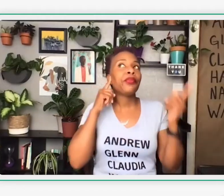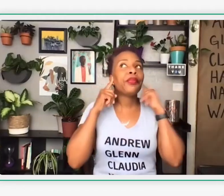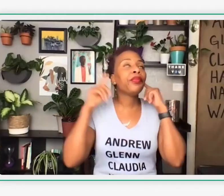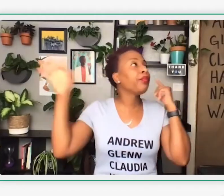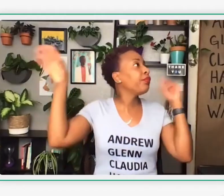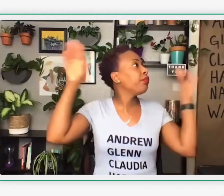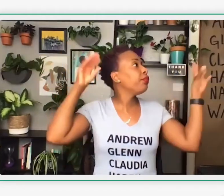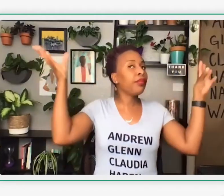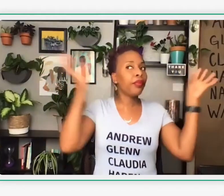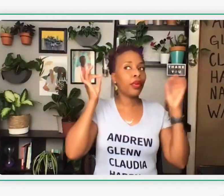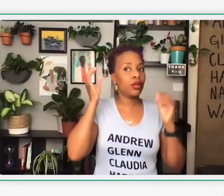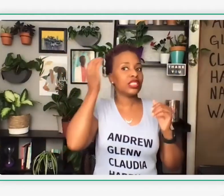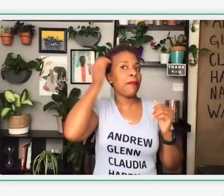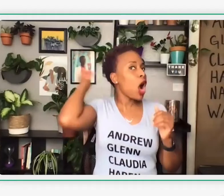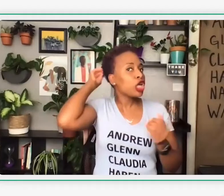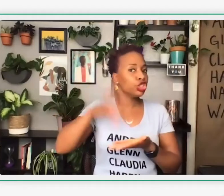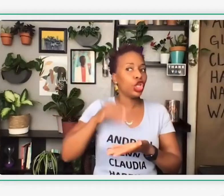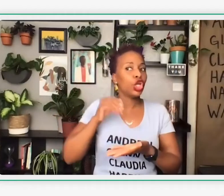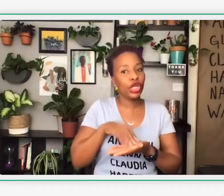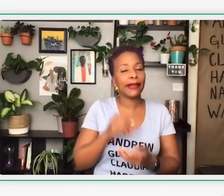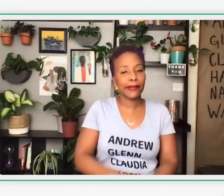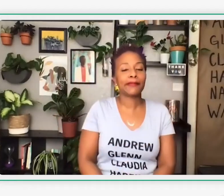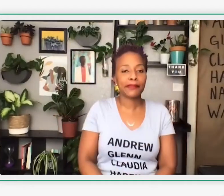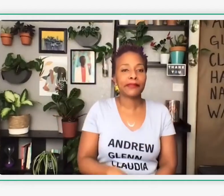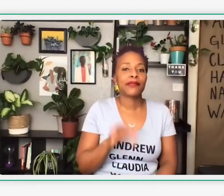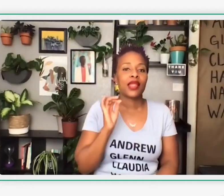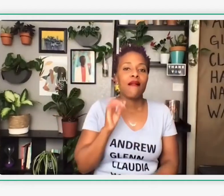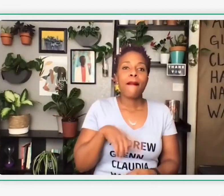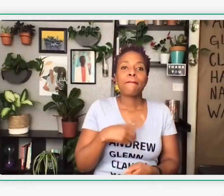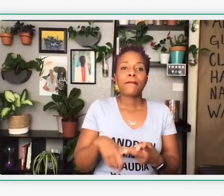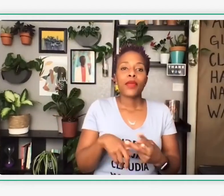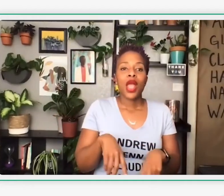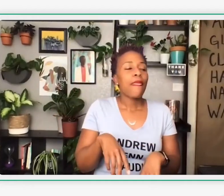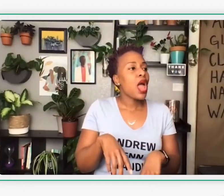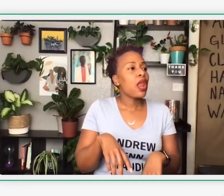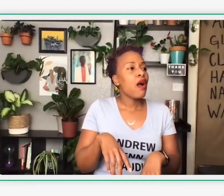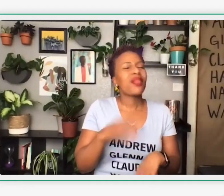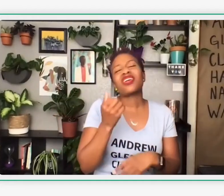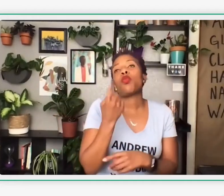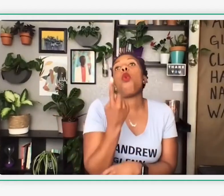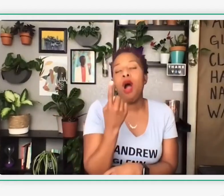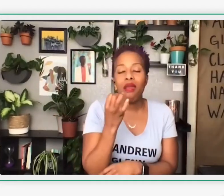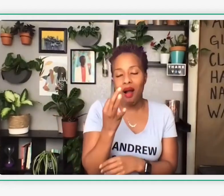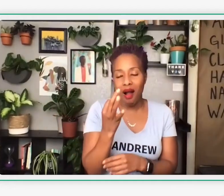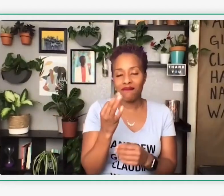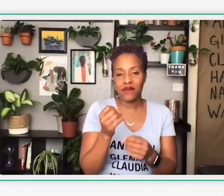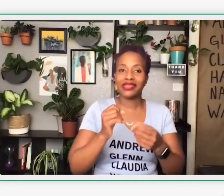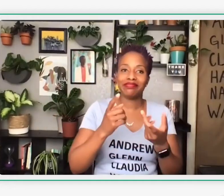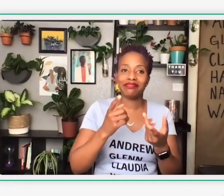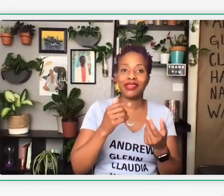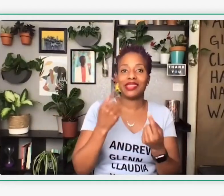or education on stocks, investments, only what they've picked up from their